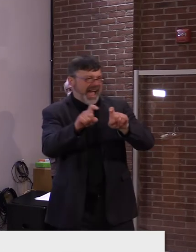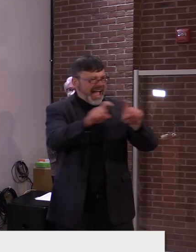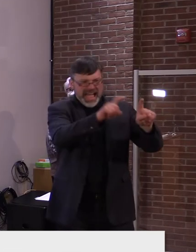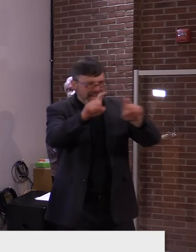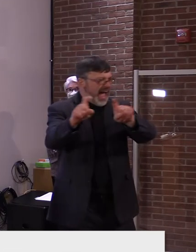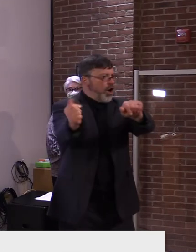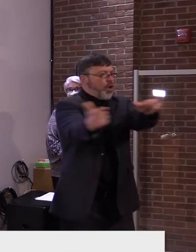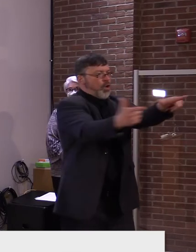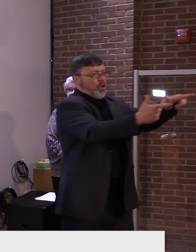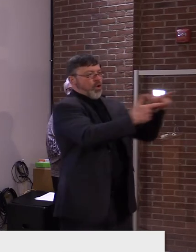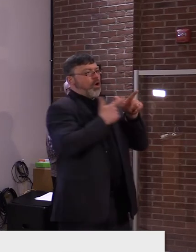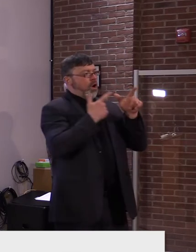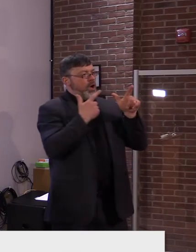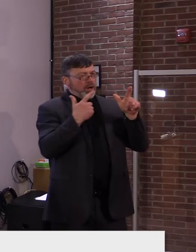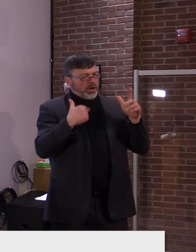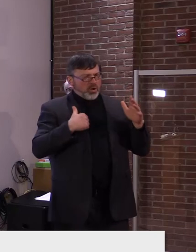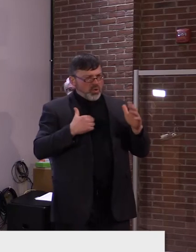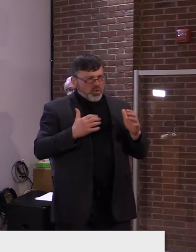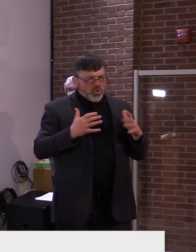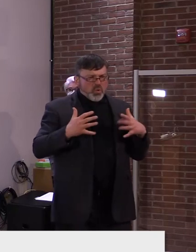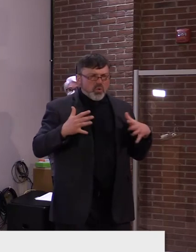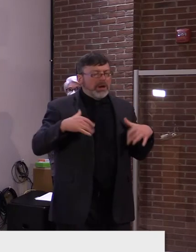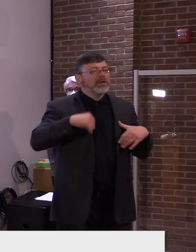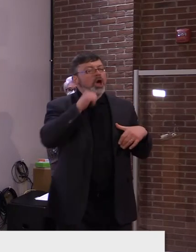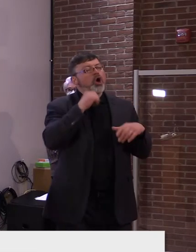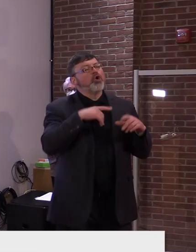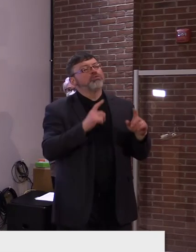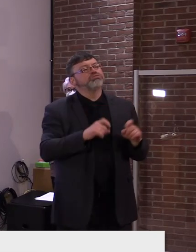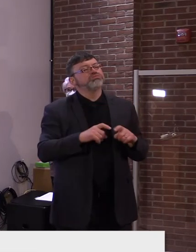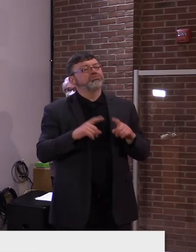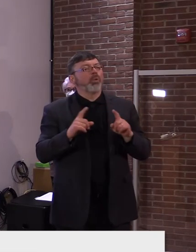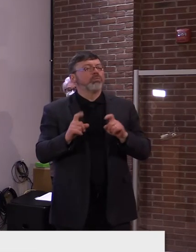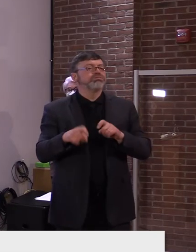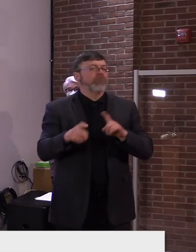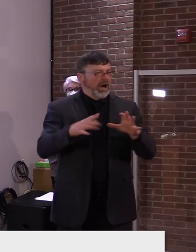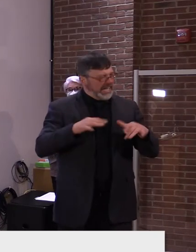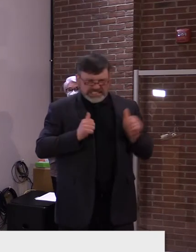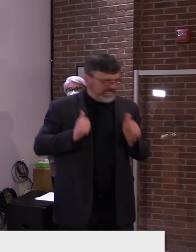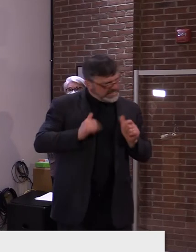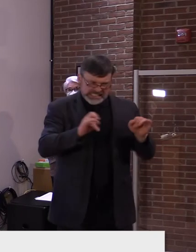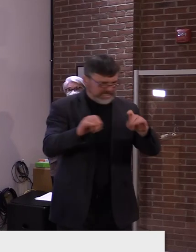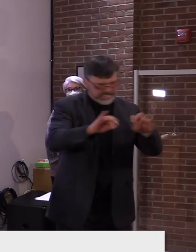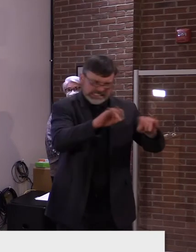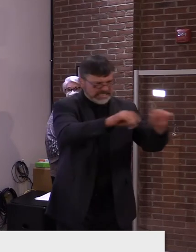pretty aggressive testing over a certain amount of time.